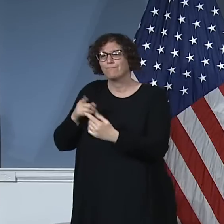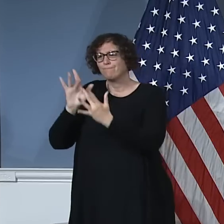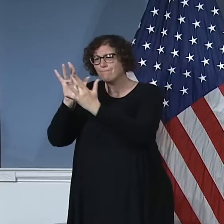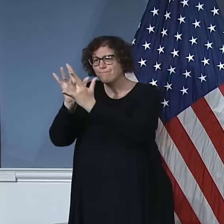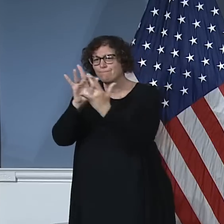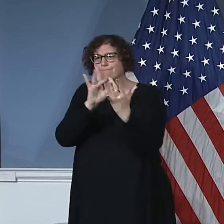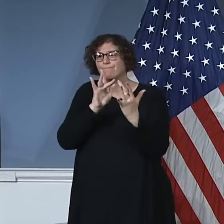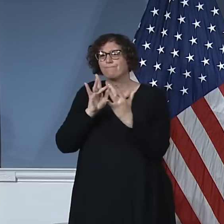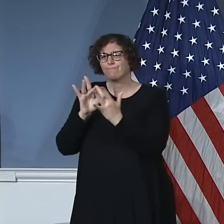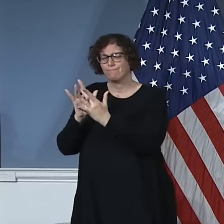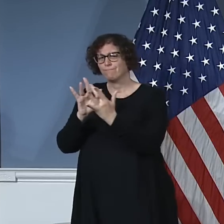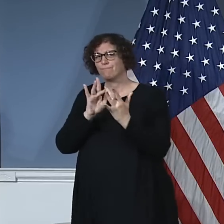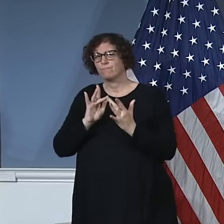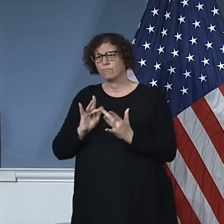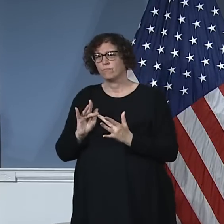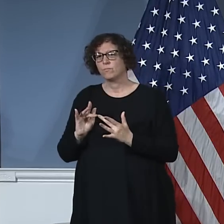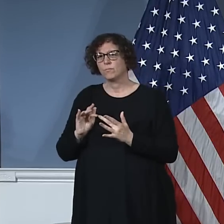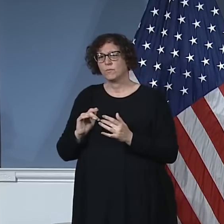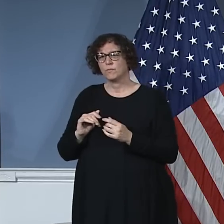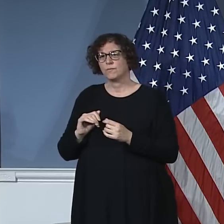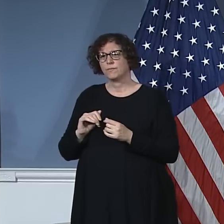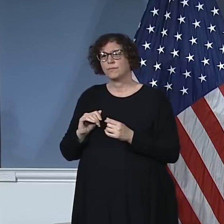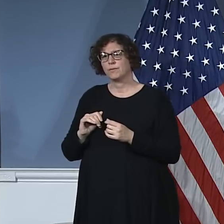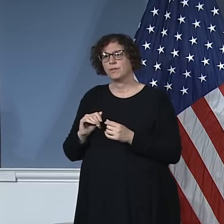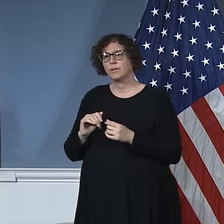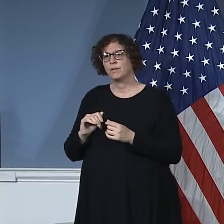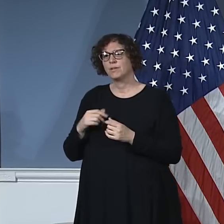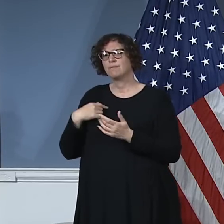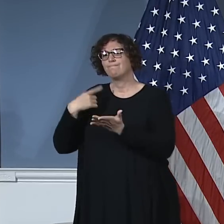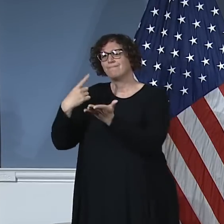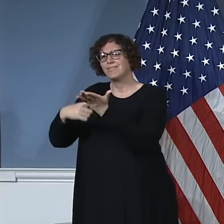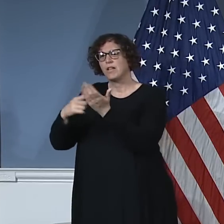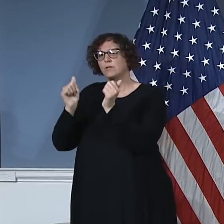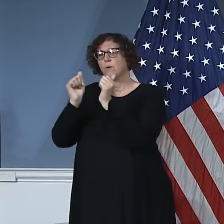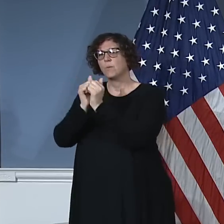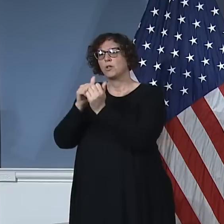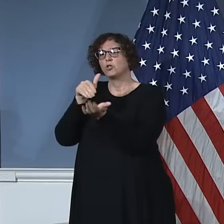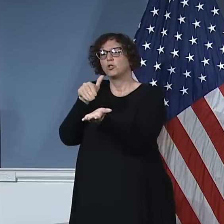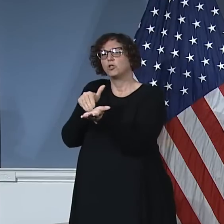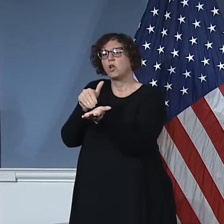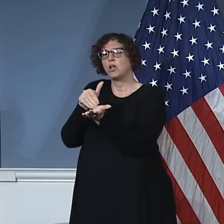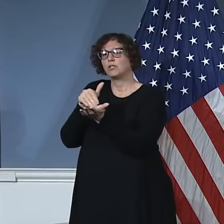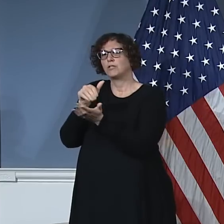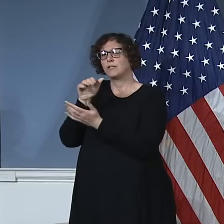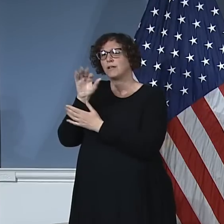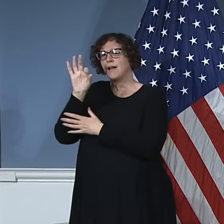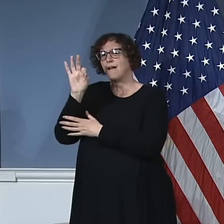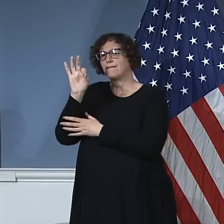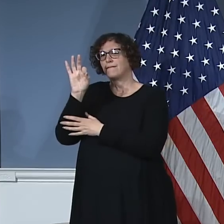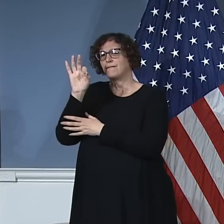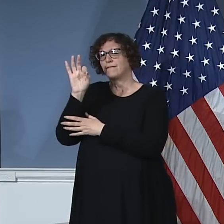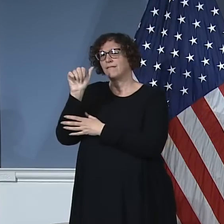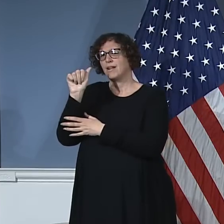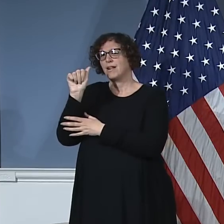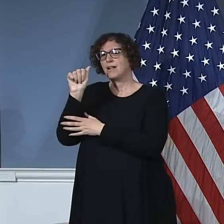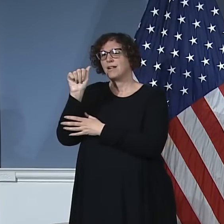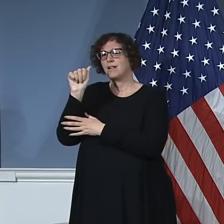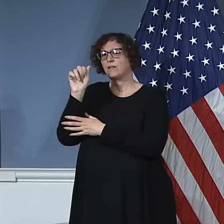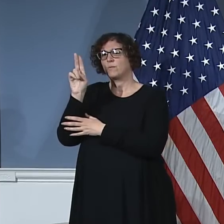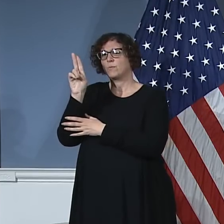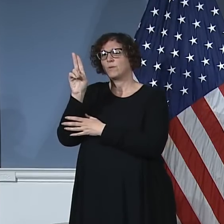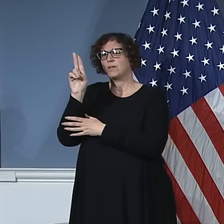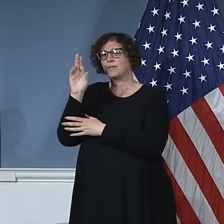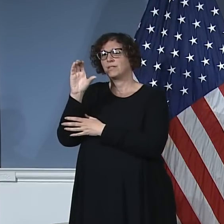times. Again, what I'm looking for is the big answers on what will be delivered to us. On